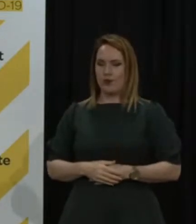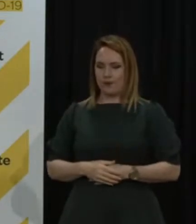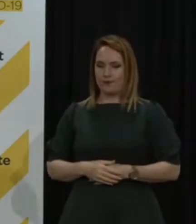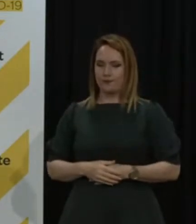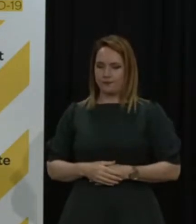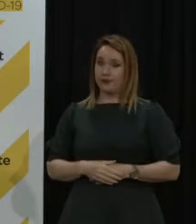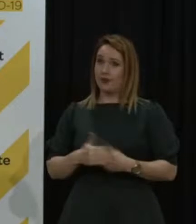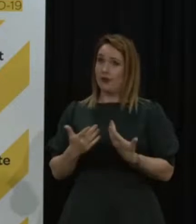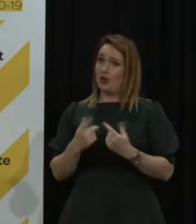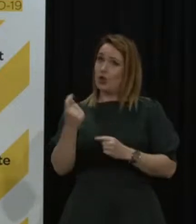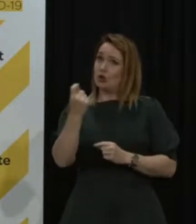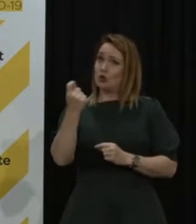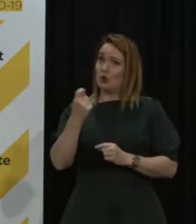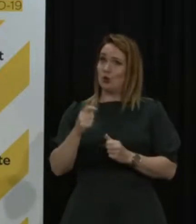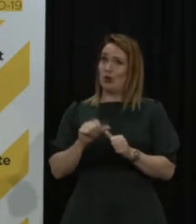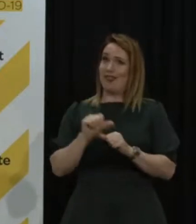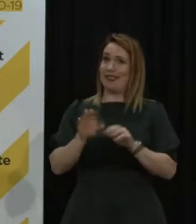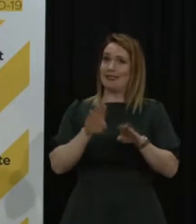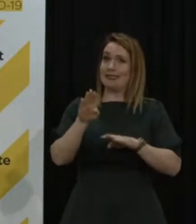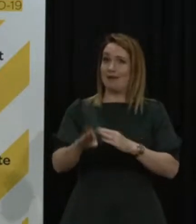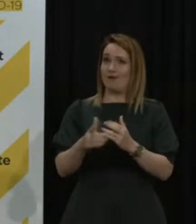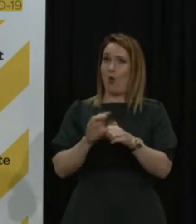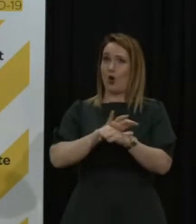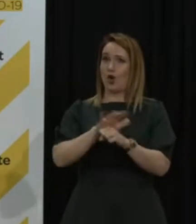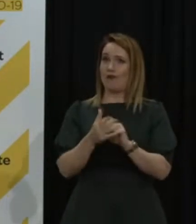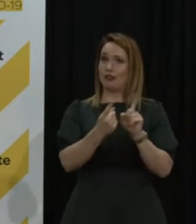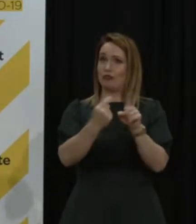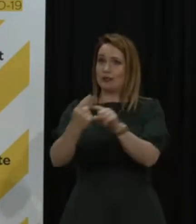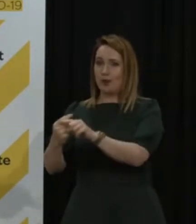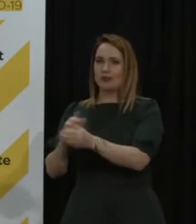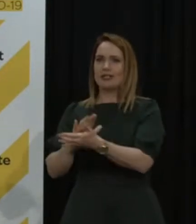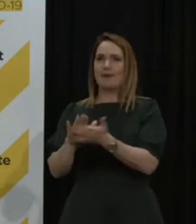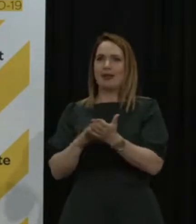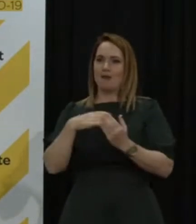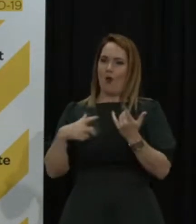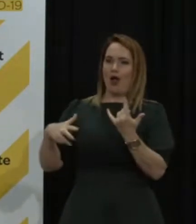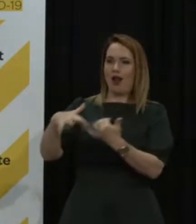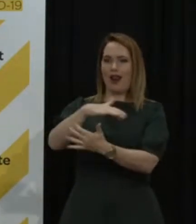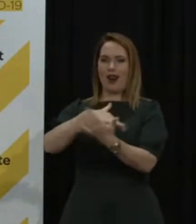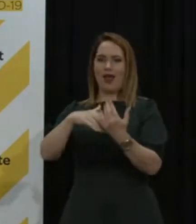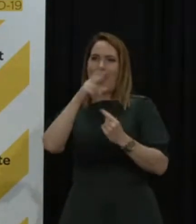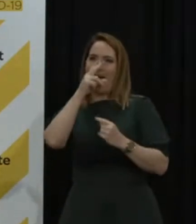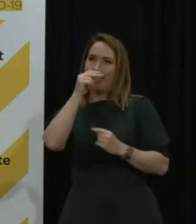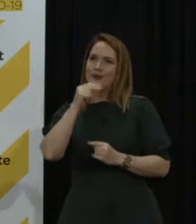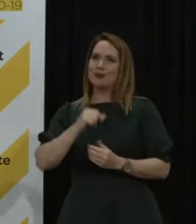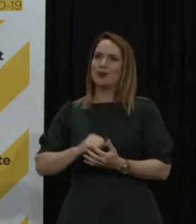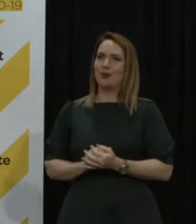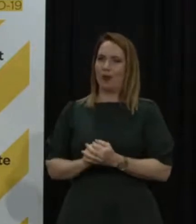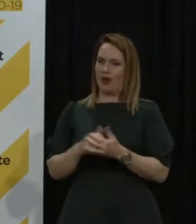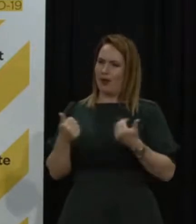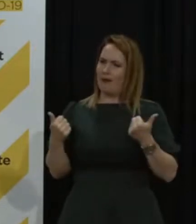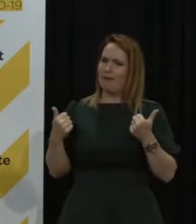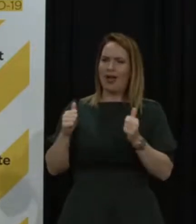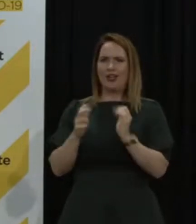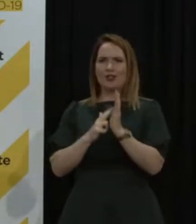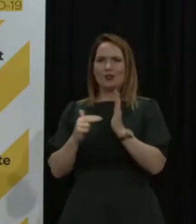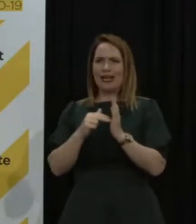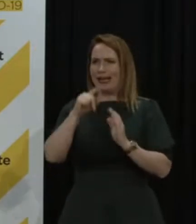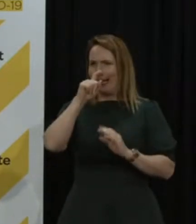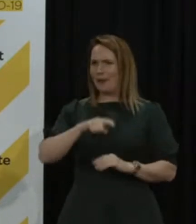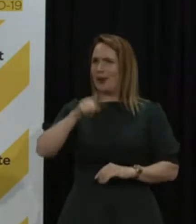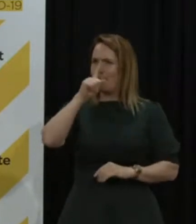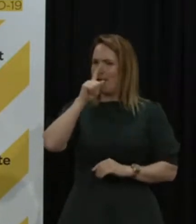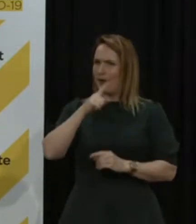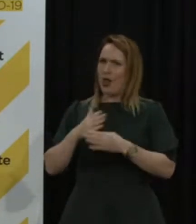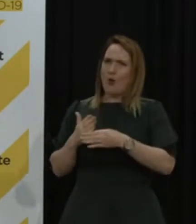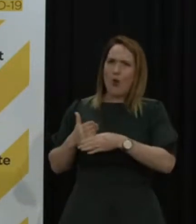the next phase in our COVID response that delivers more freedoms and recognises the hard work Kiwis have done to get vaccinated.